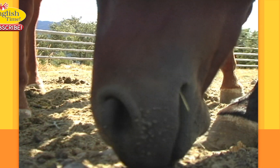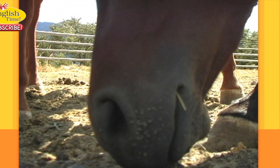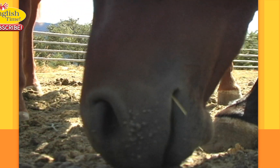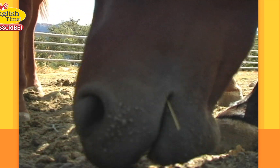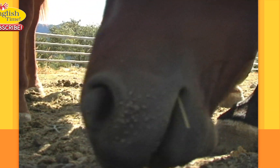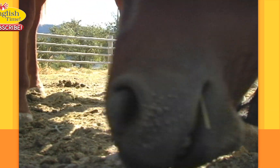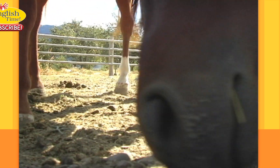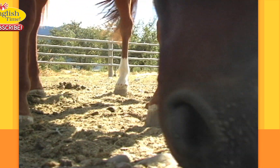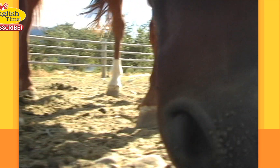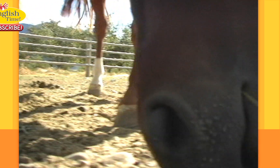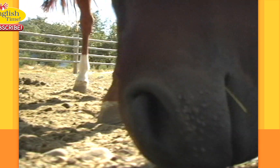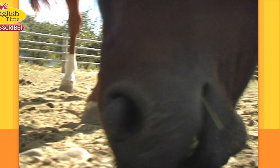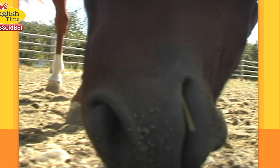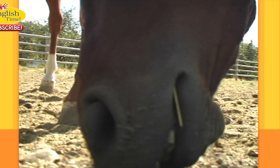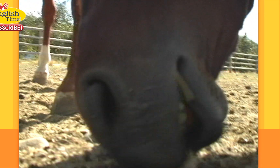The horse is eating.